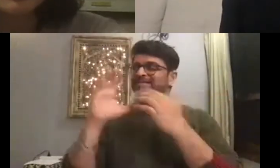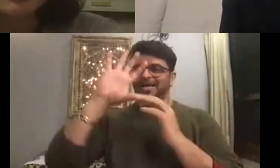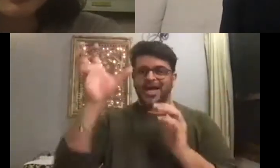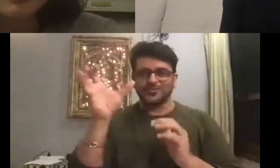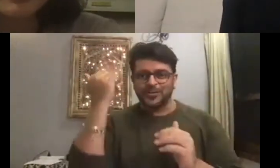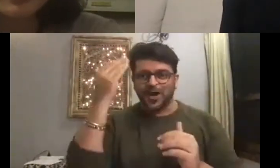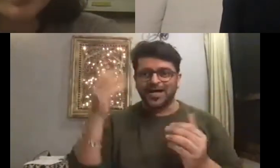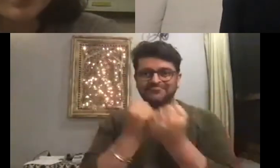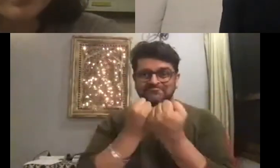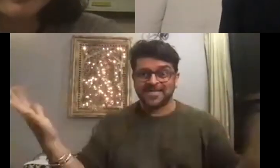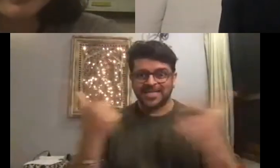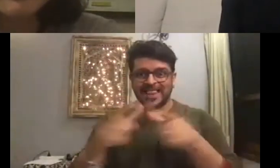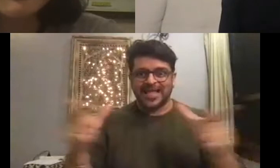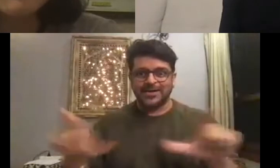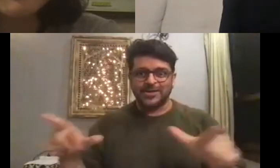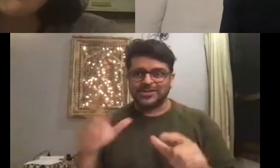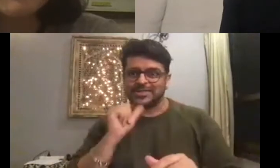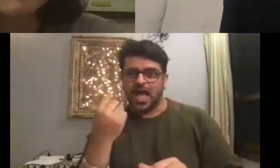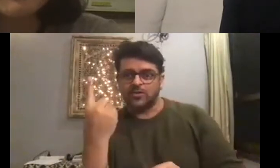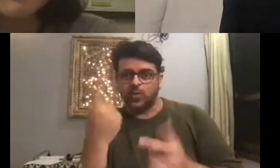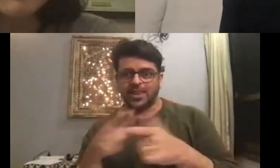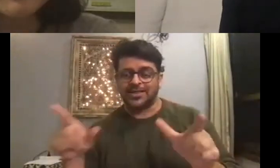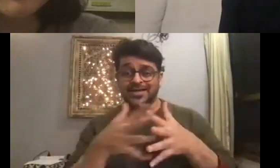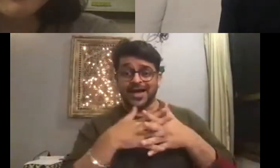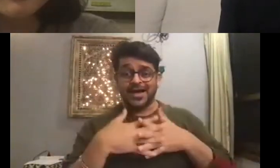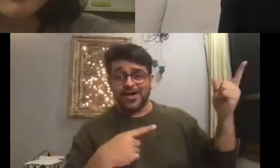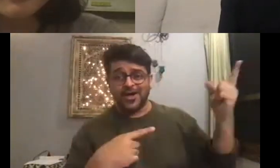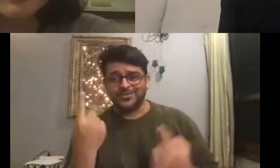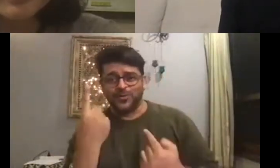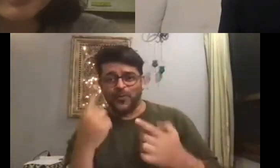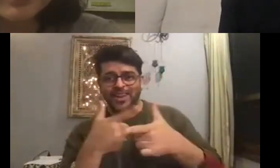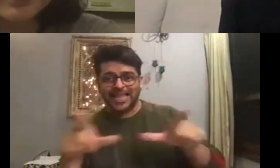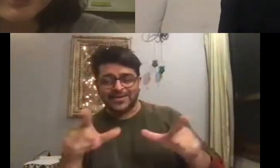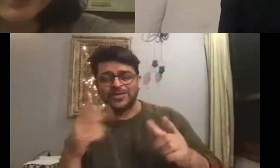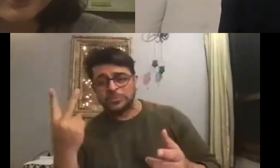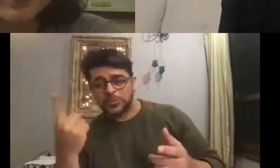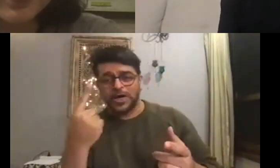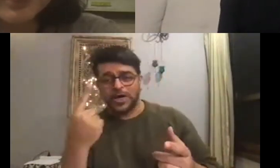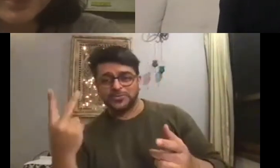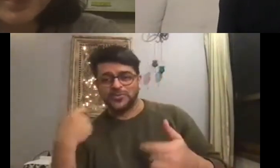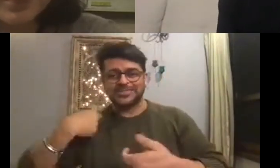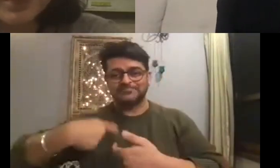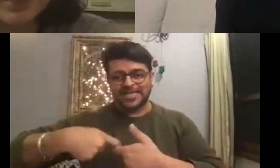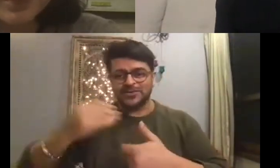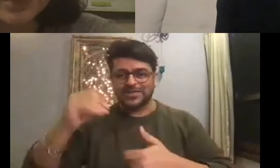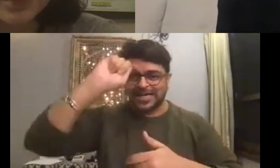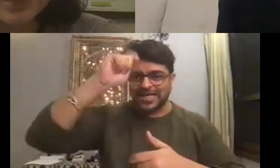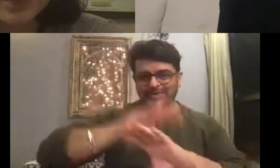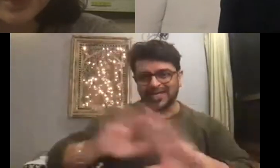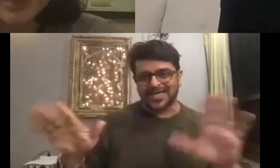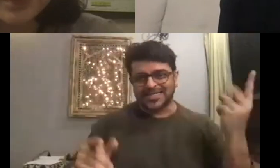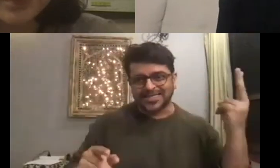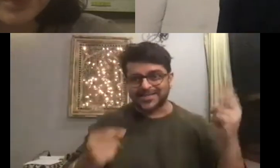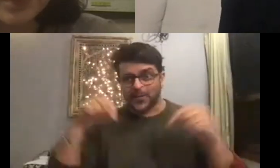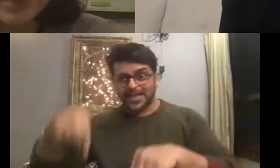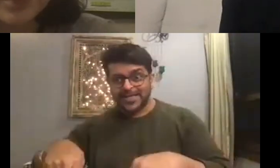the challenges are so many, because one, we are a country of languages. America, there's just one or maximum two languages,